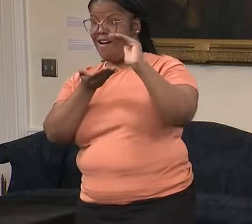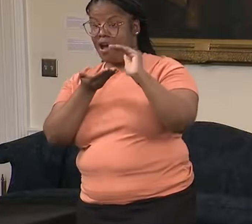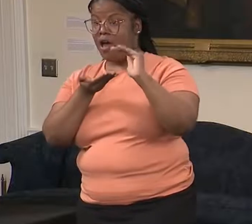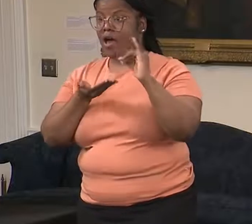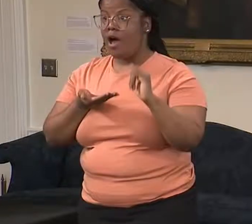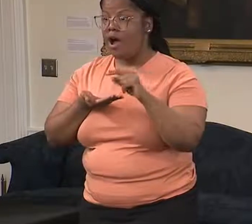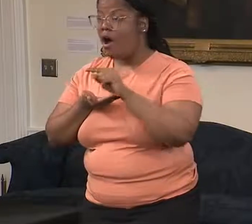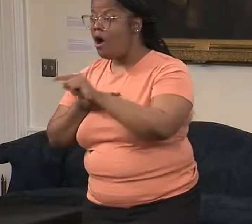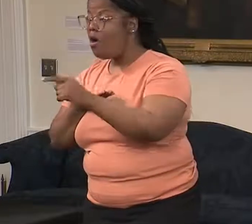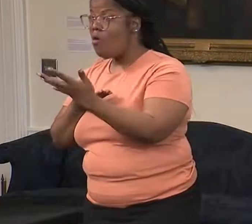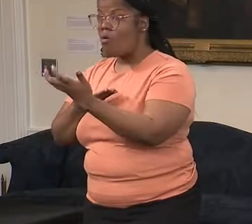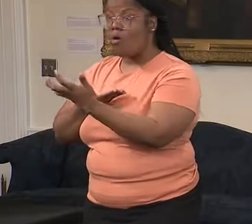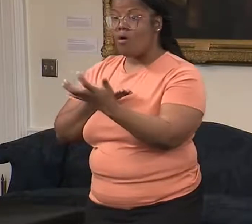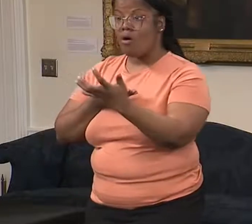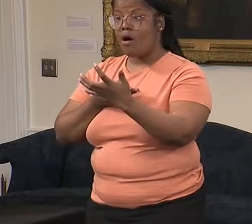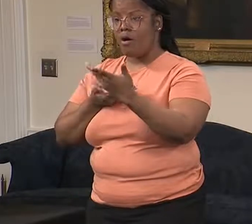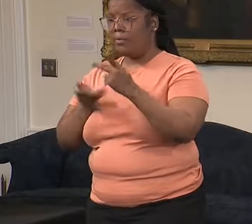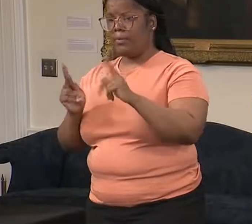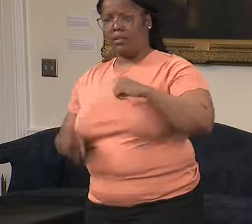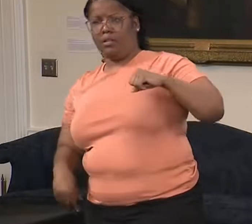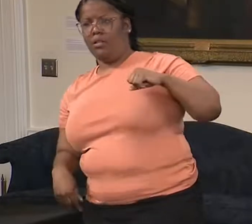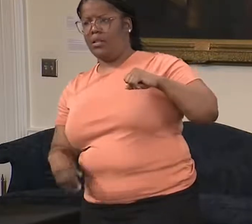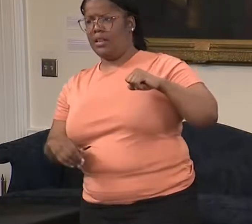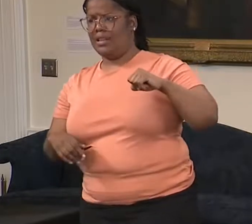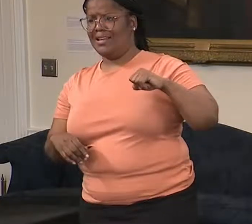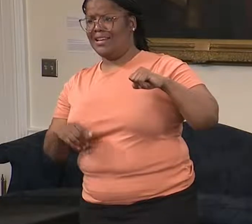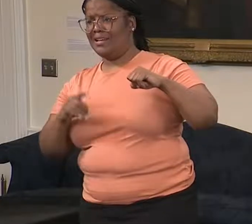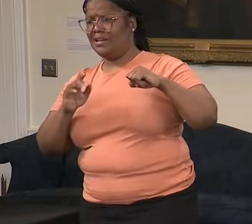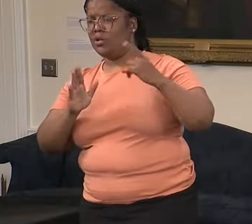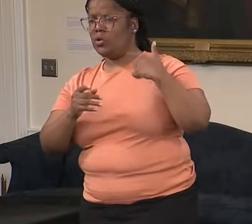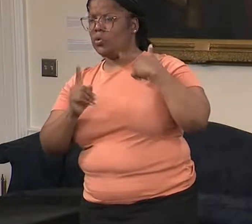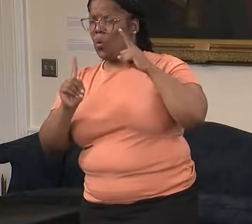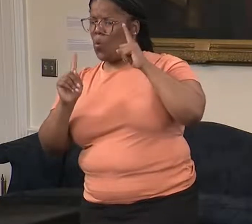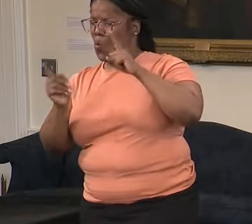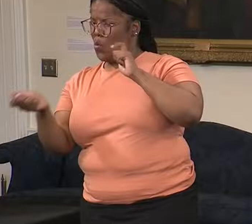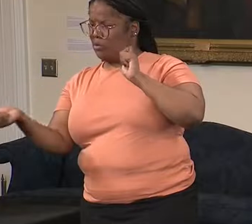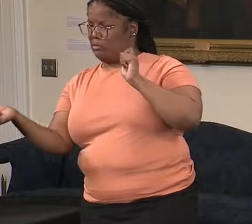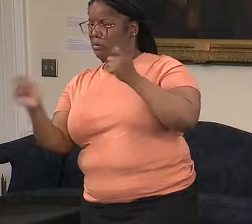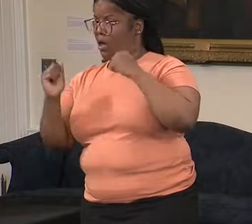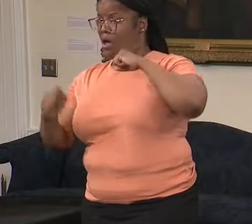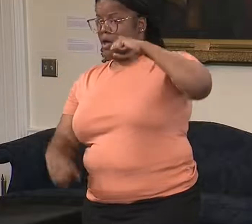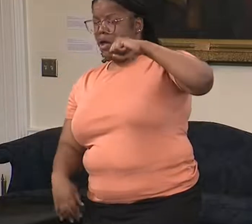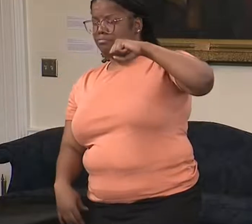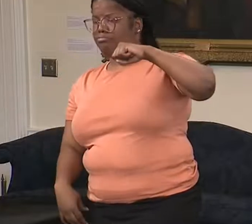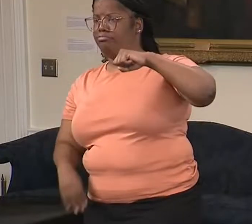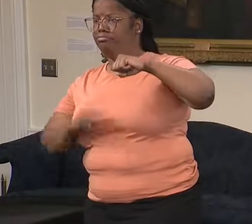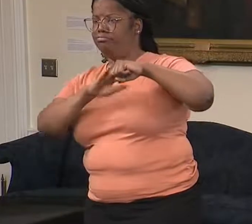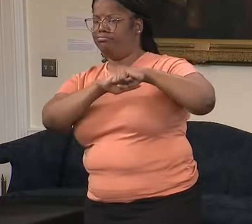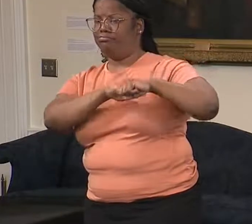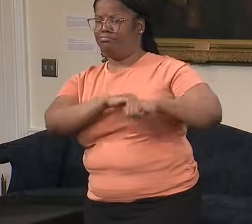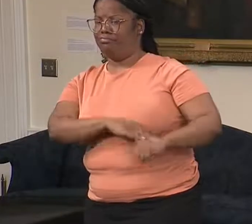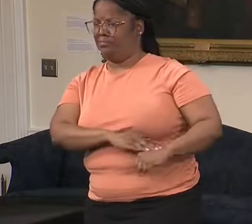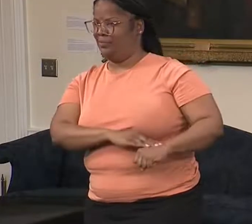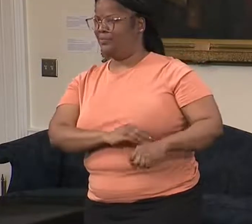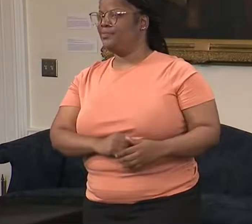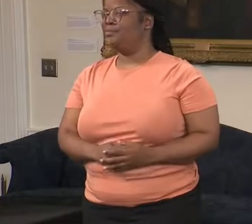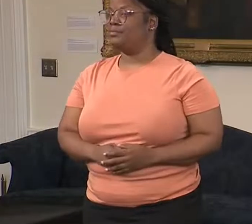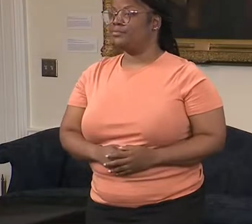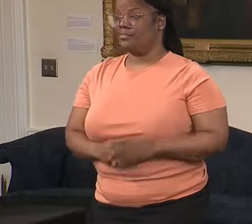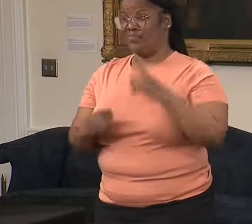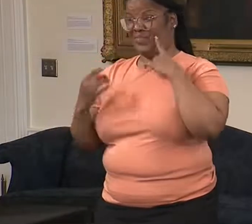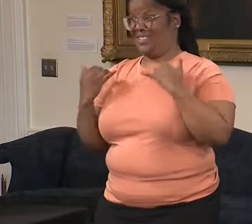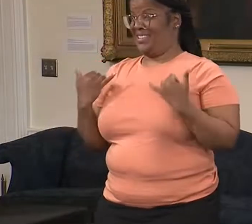happen. I think we're going to adjust that now with this opening of the floodgates, but after a few weeks, that's also going to